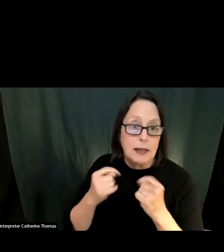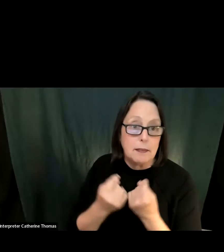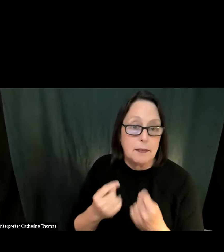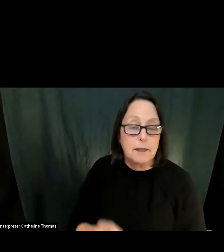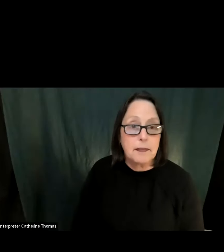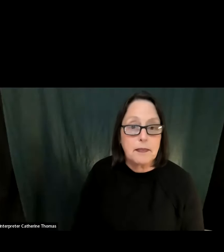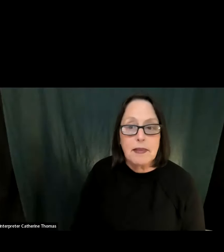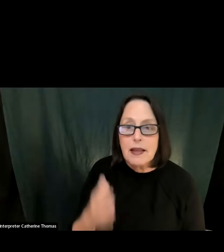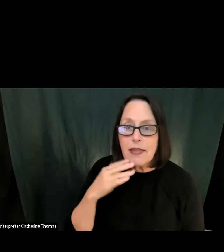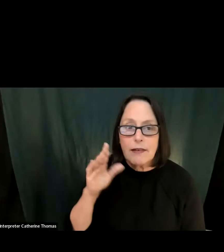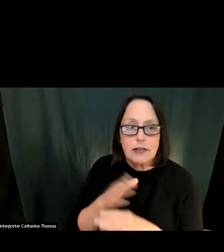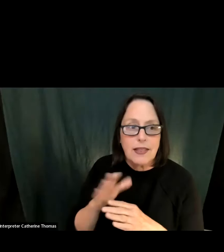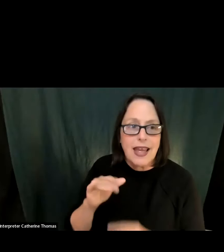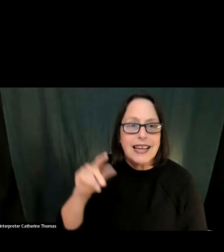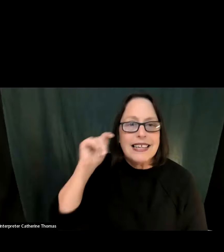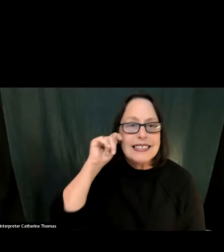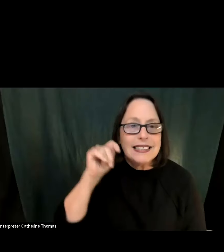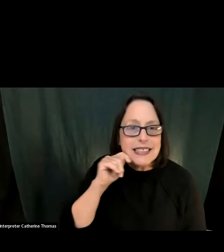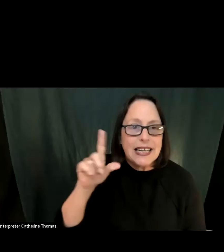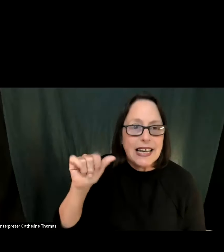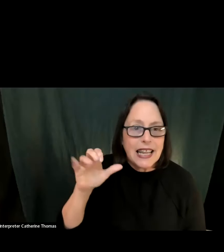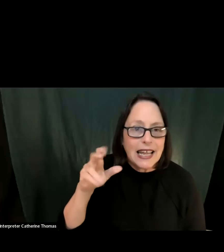Let's see. Teen Link, thank you, Kashi.